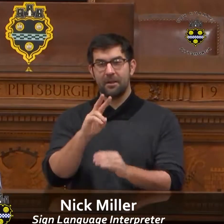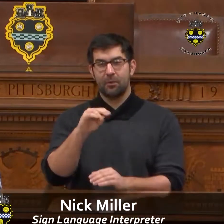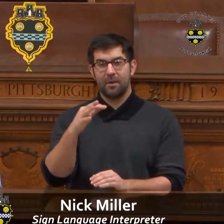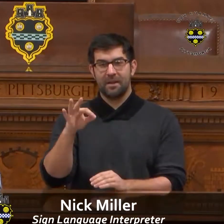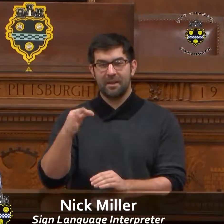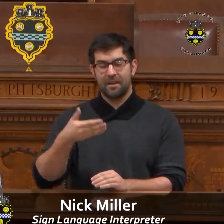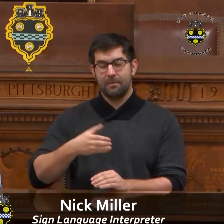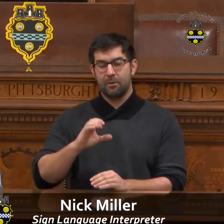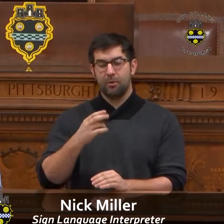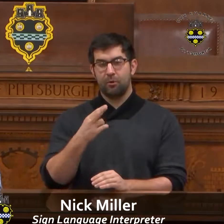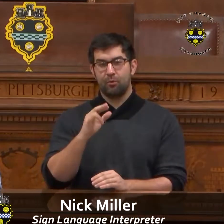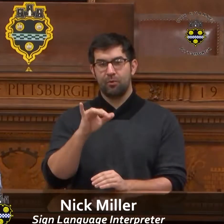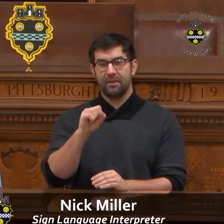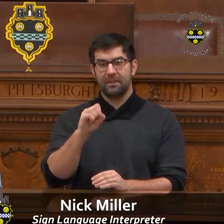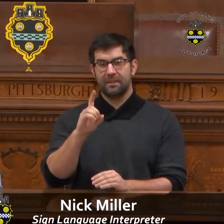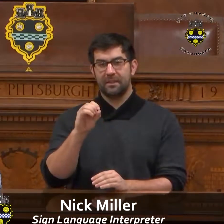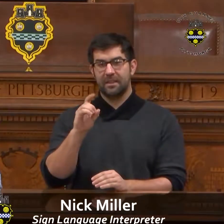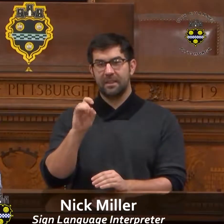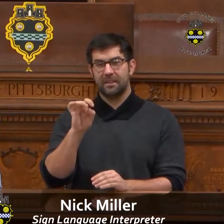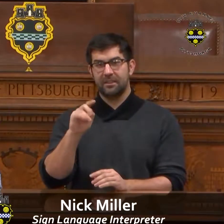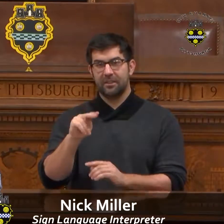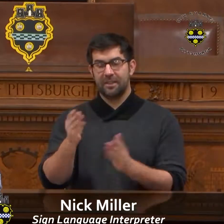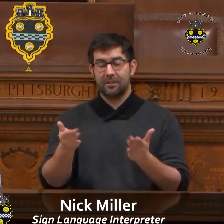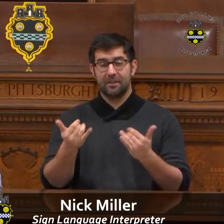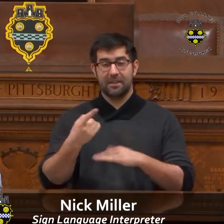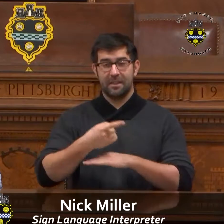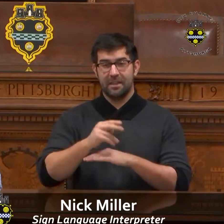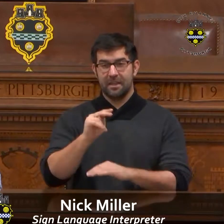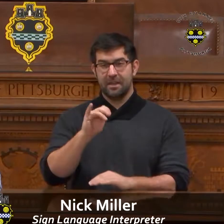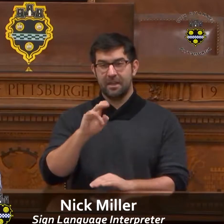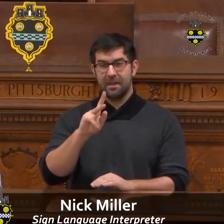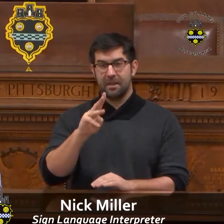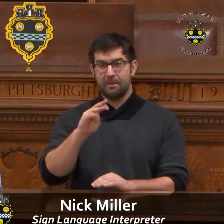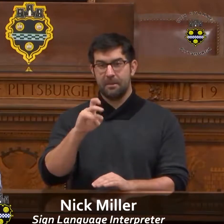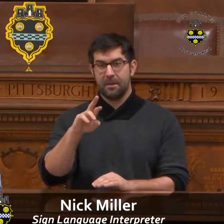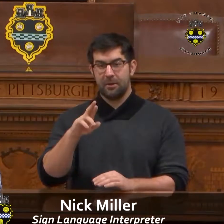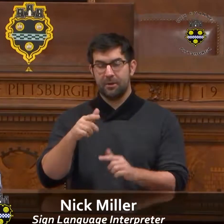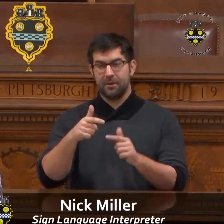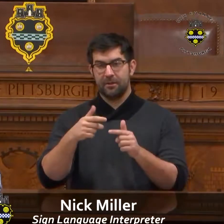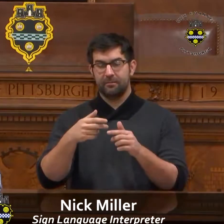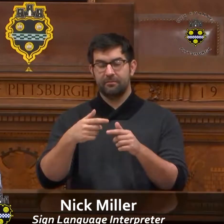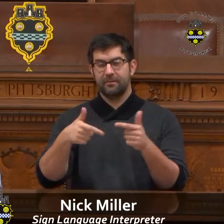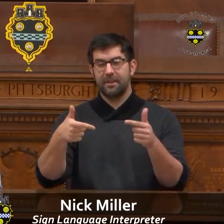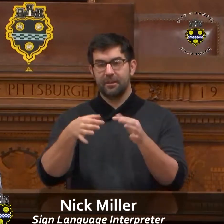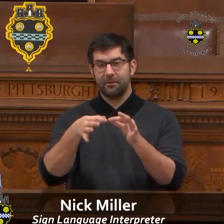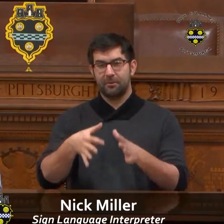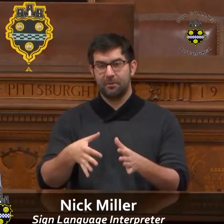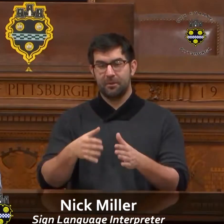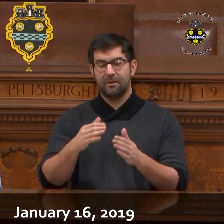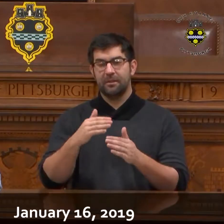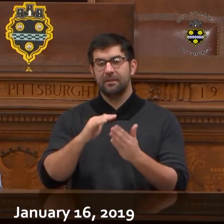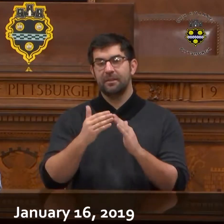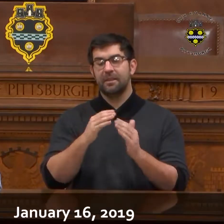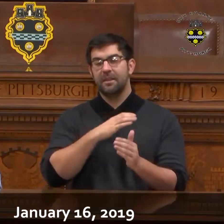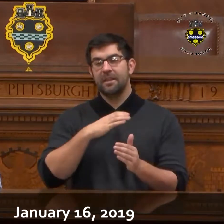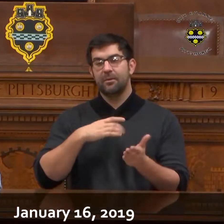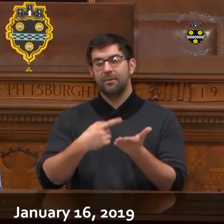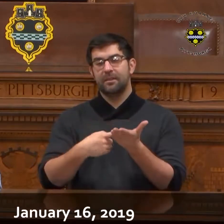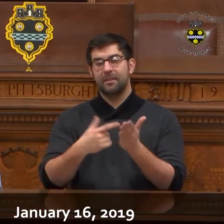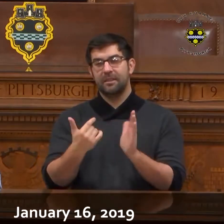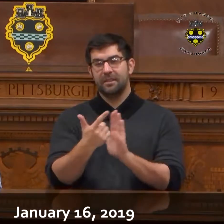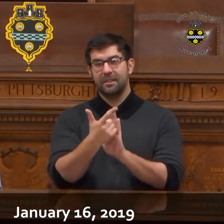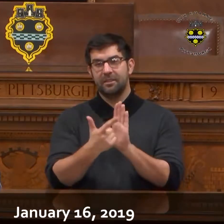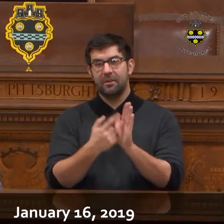is Chris Dotson, and with us today is Nick Miller, our sign language interpreter. City Council will discuss the following legislation